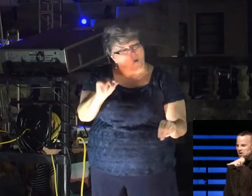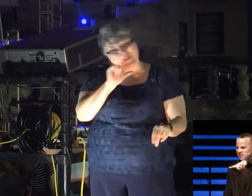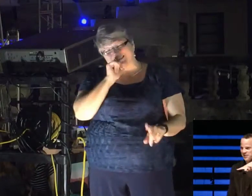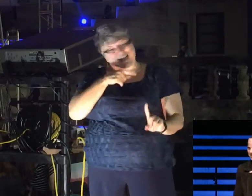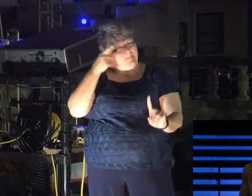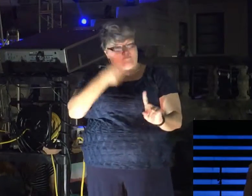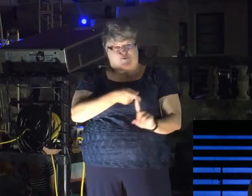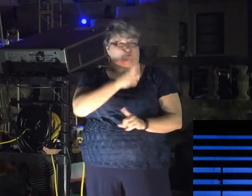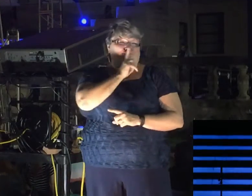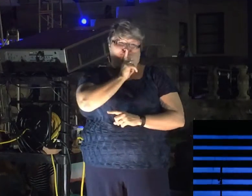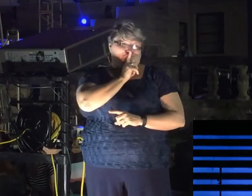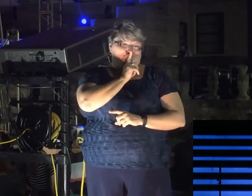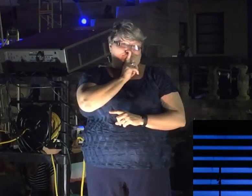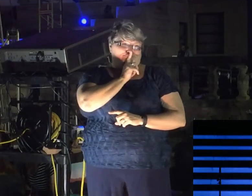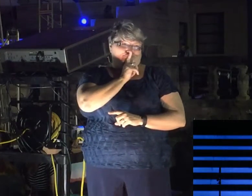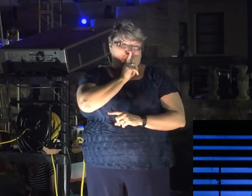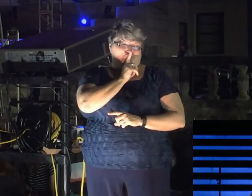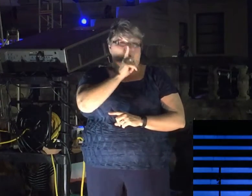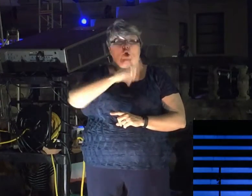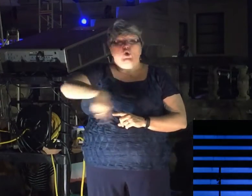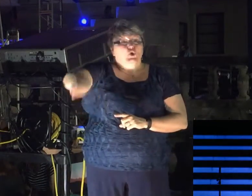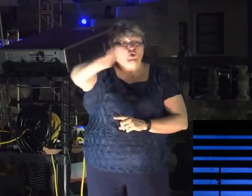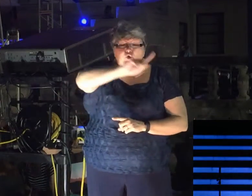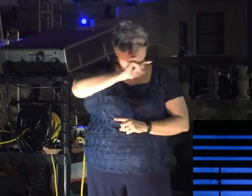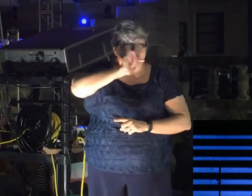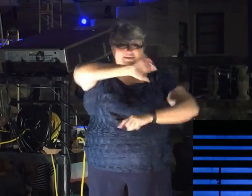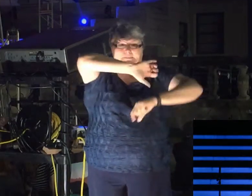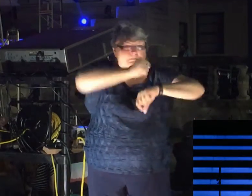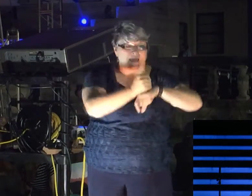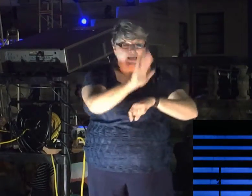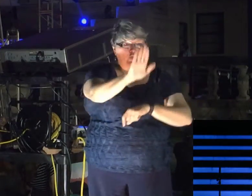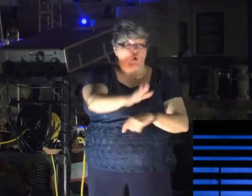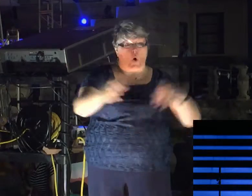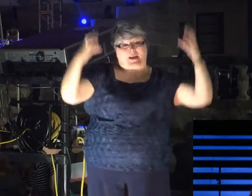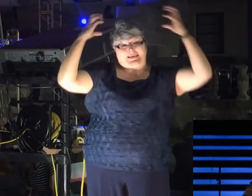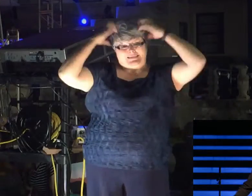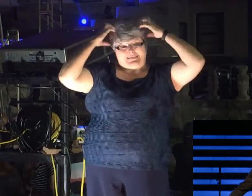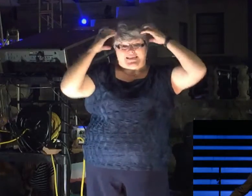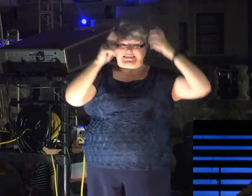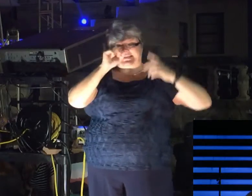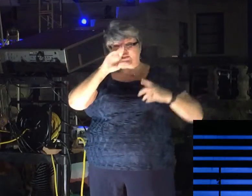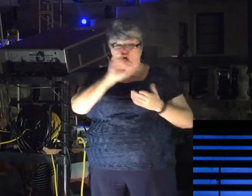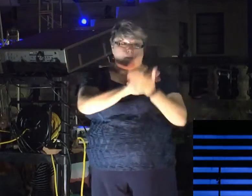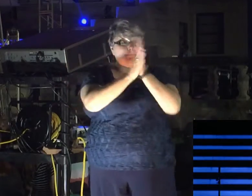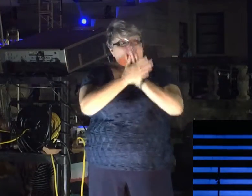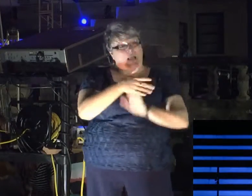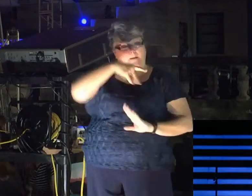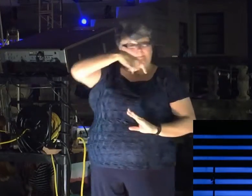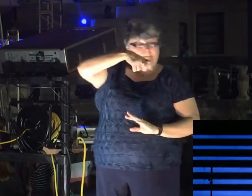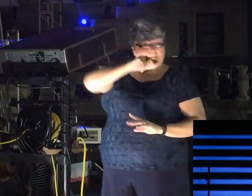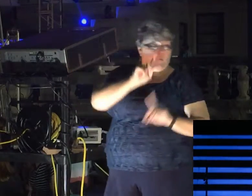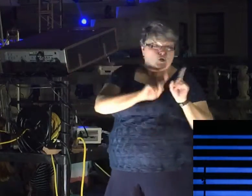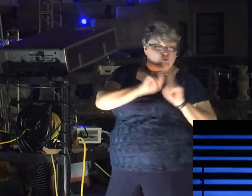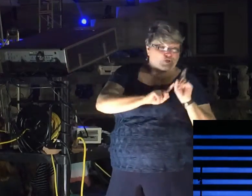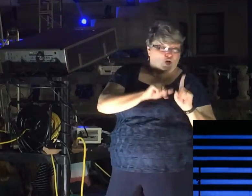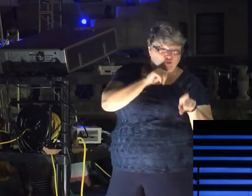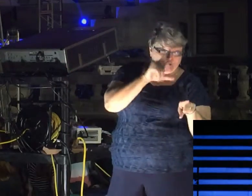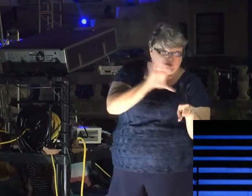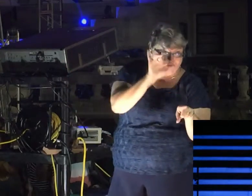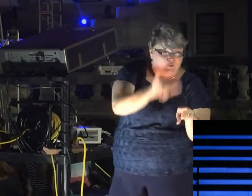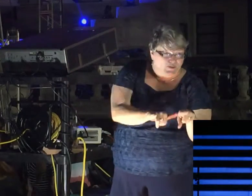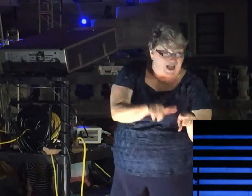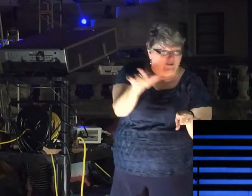right? That's not what I'm going to do. You didn't make your Disney stars become porn stars. You didn't do